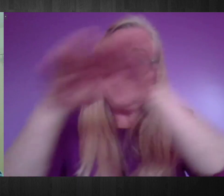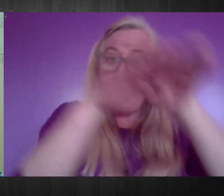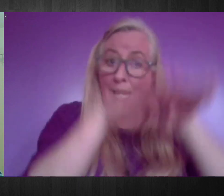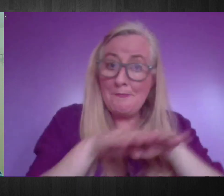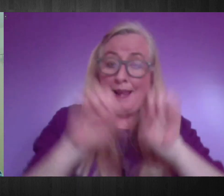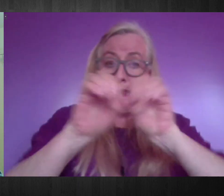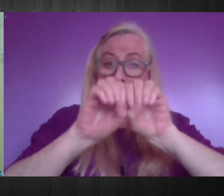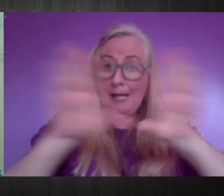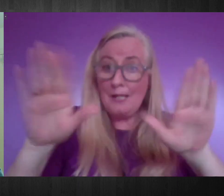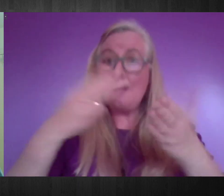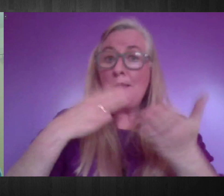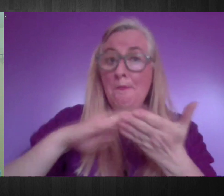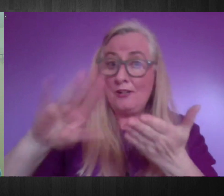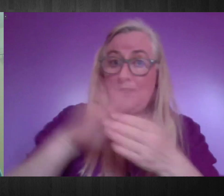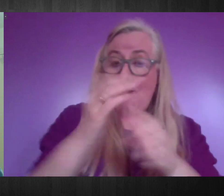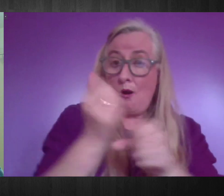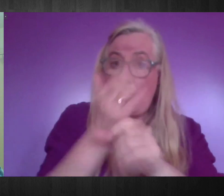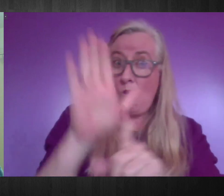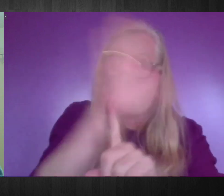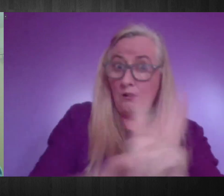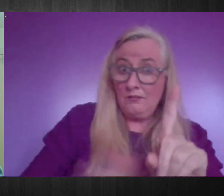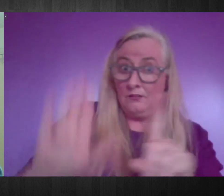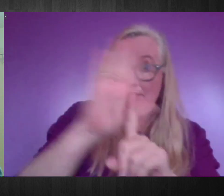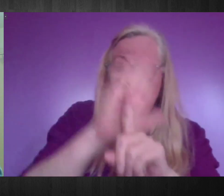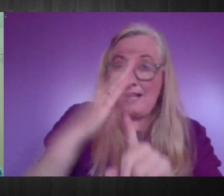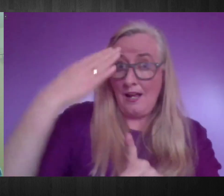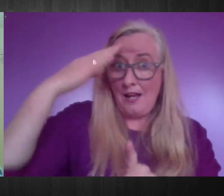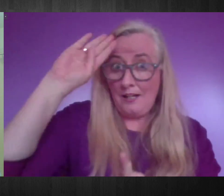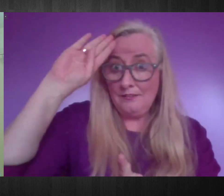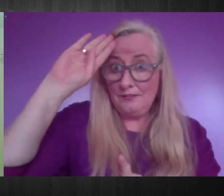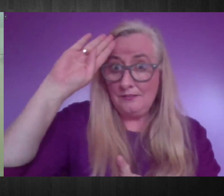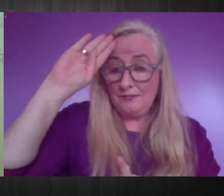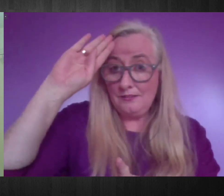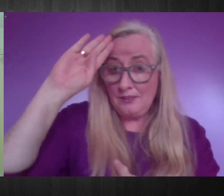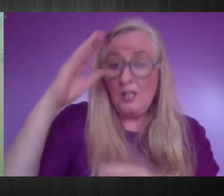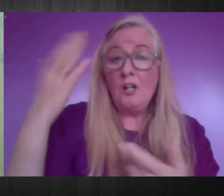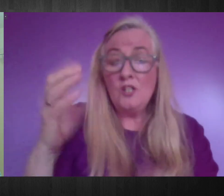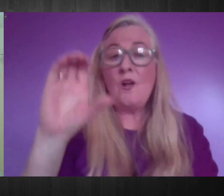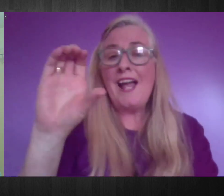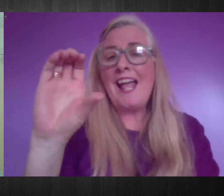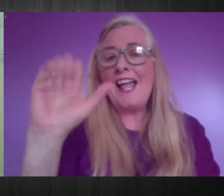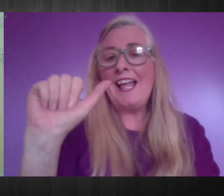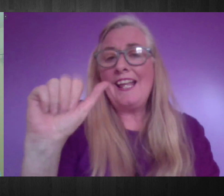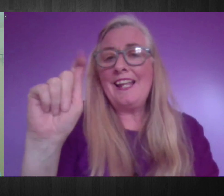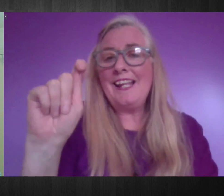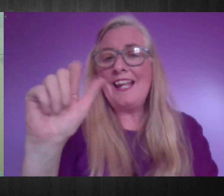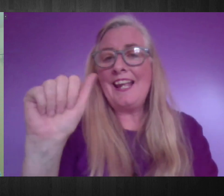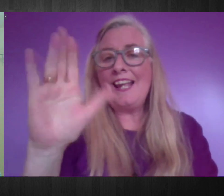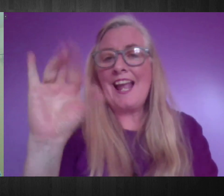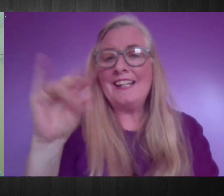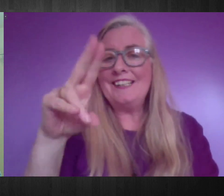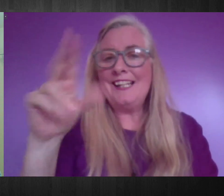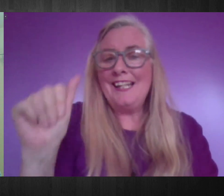across the island of Ireland. And again, Catalina spoke about this as well, about social distancing, of course, is really,